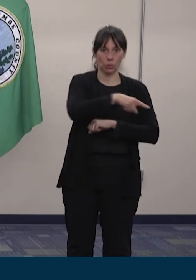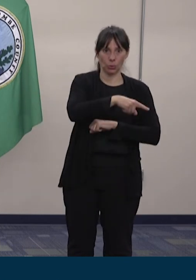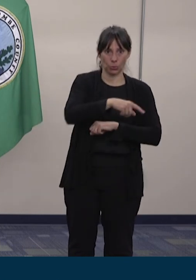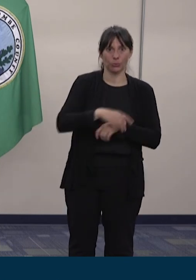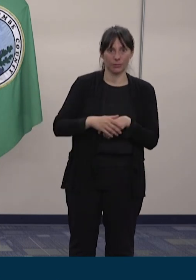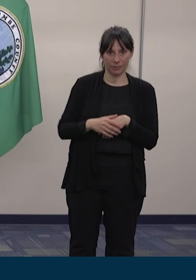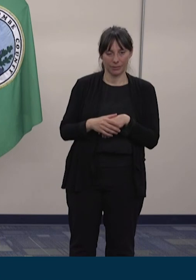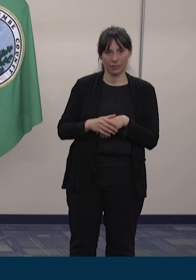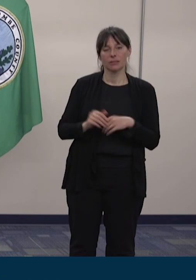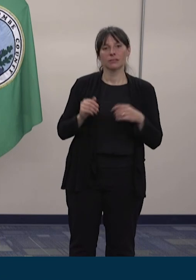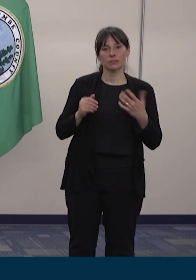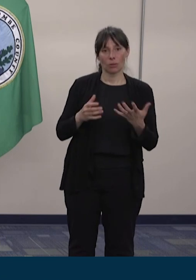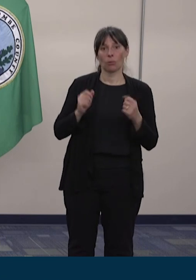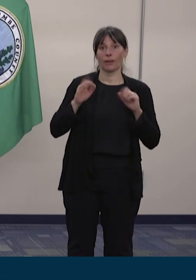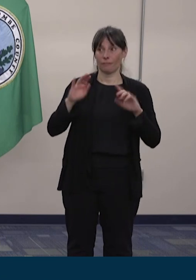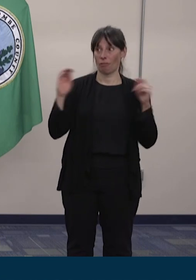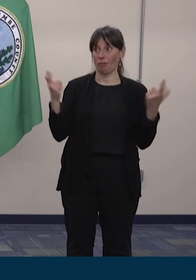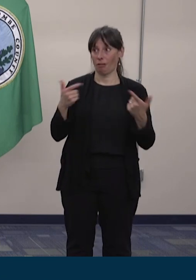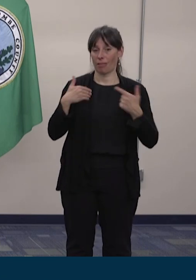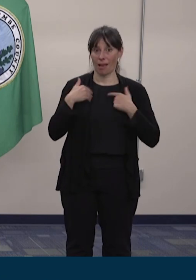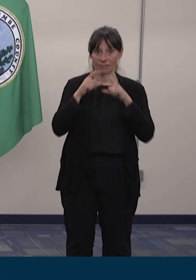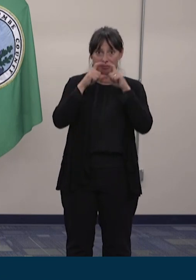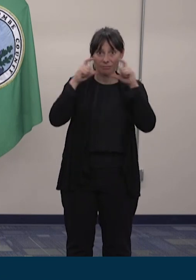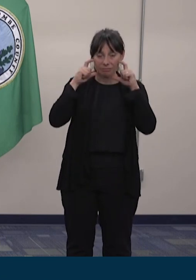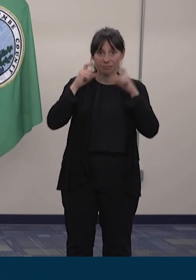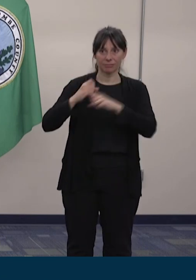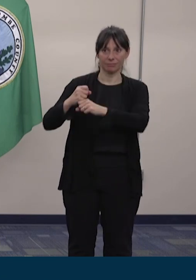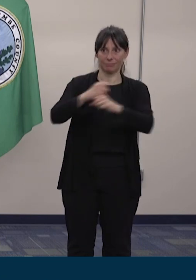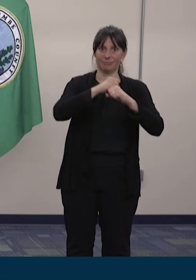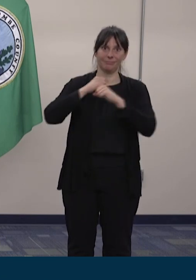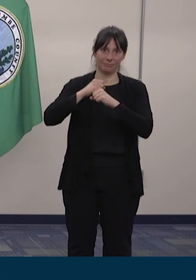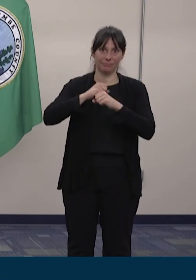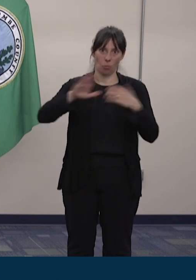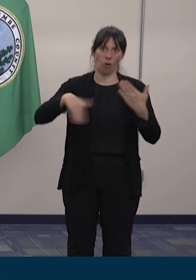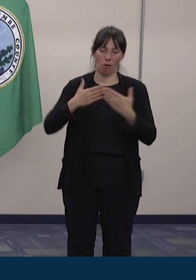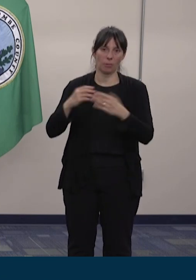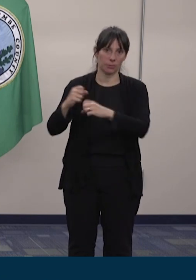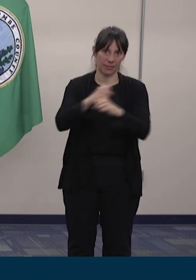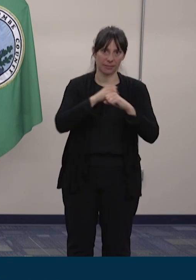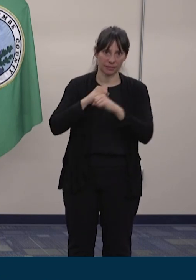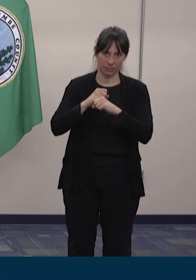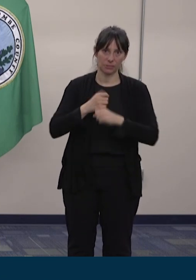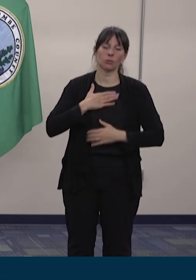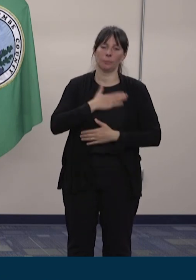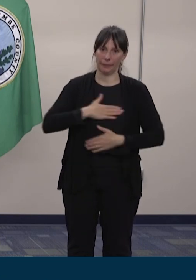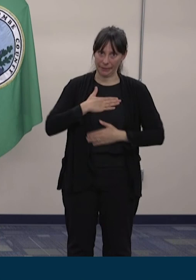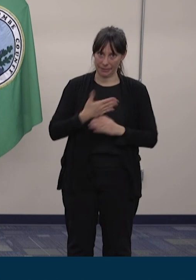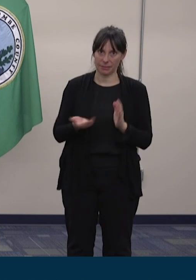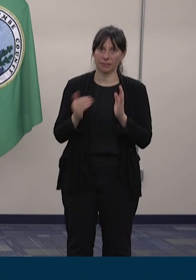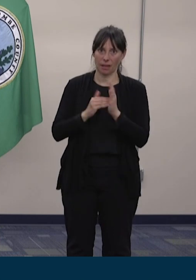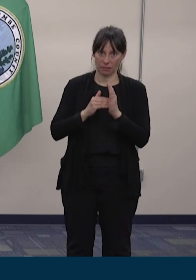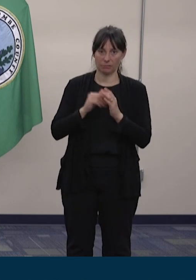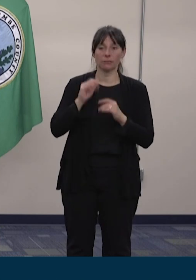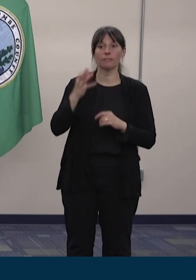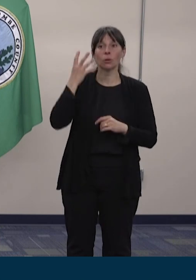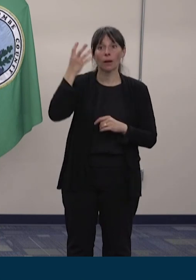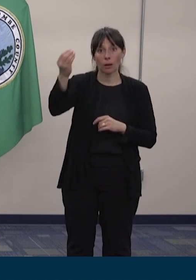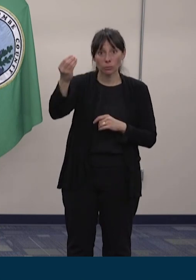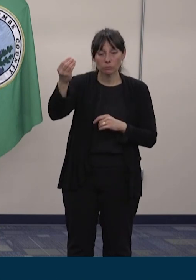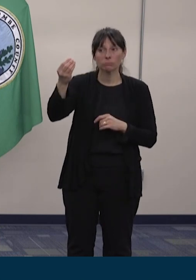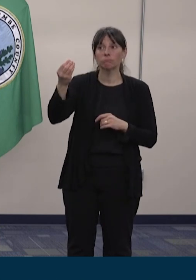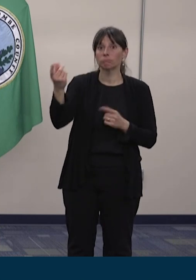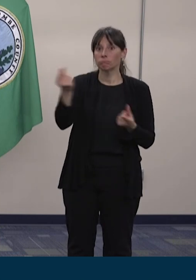protegerse a a whole ellos. community Entonces, buying in. esto necesita So we un strongly conocimiento encourage de toda everyone la to wear gente, face que coverings toda la in a gente public use setting.